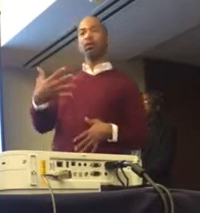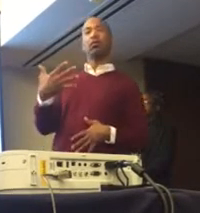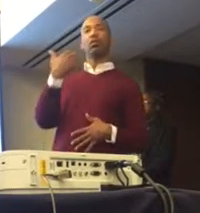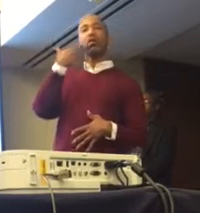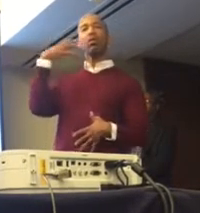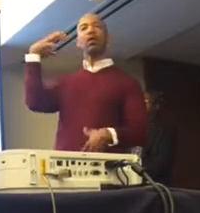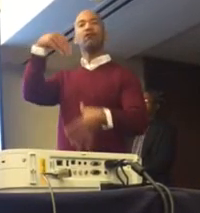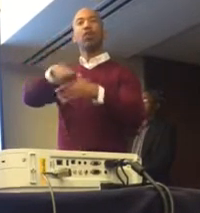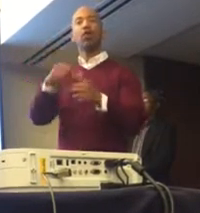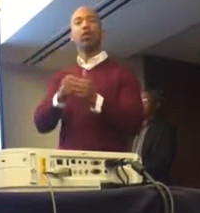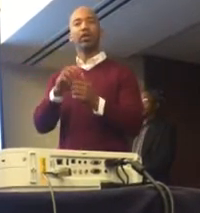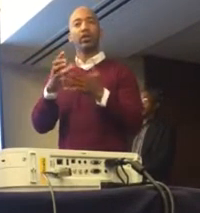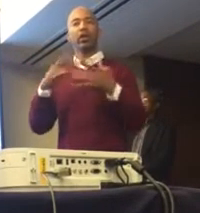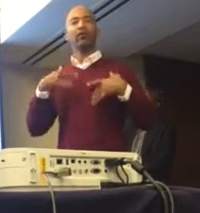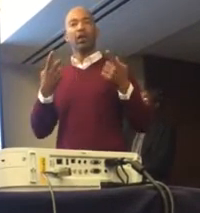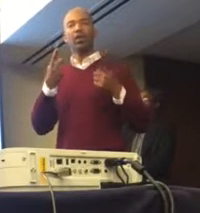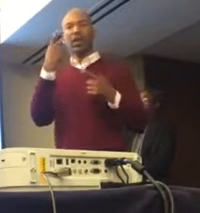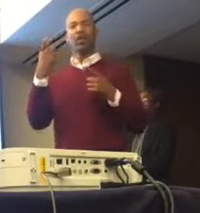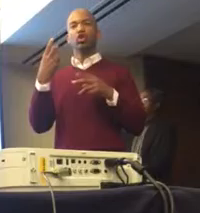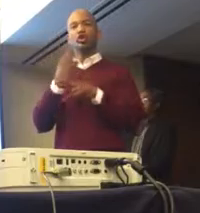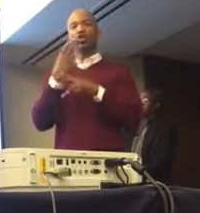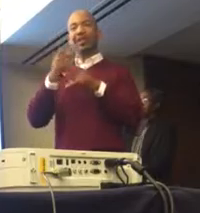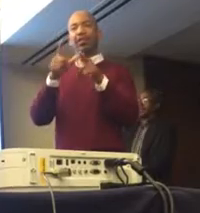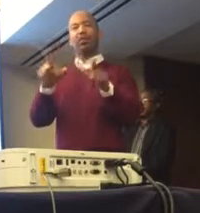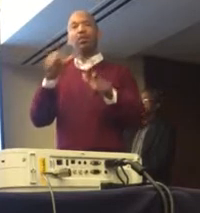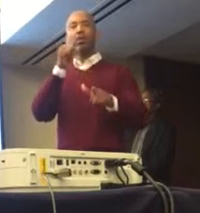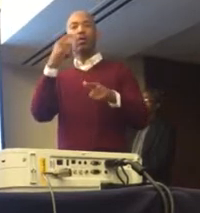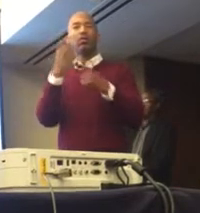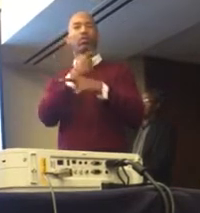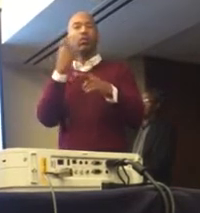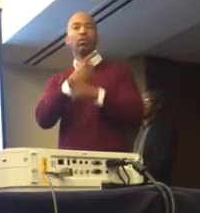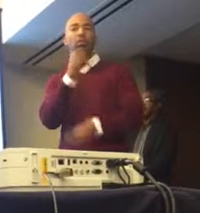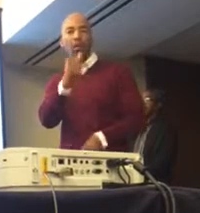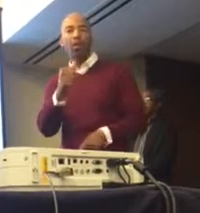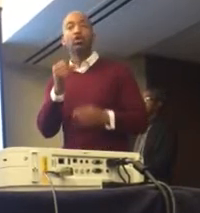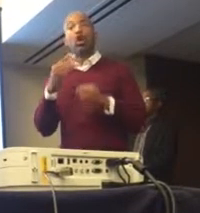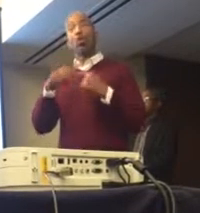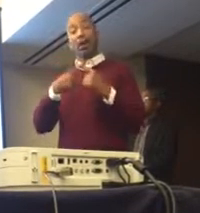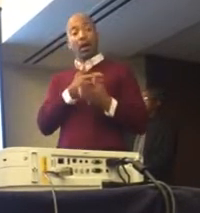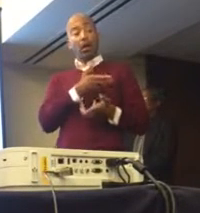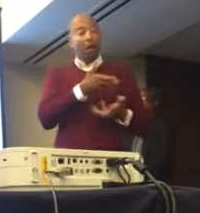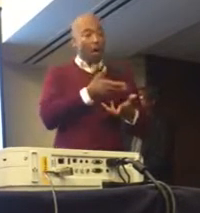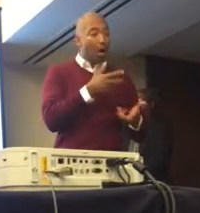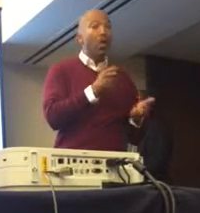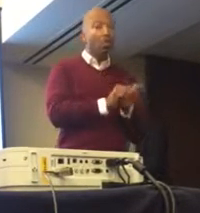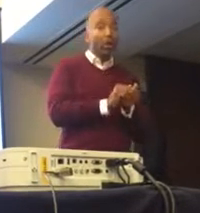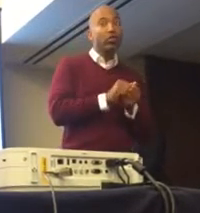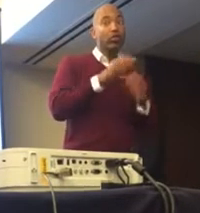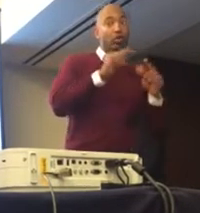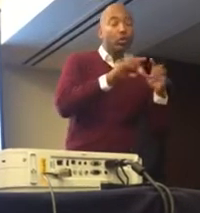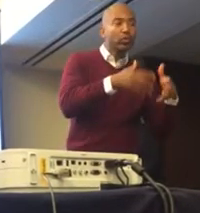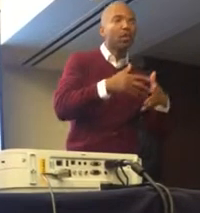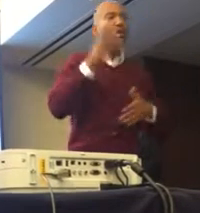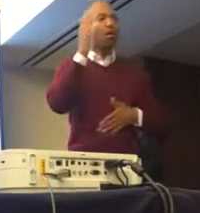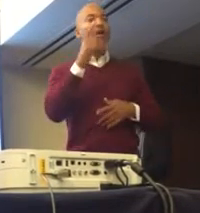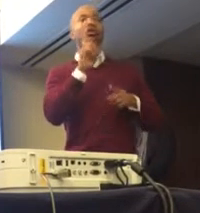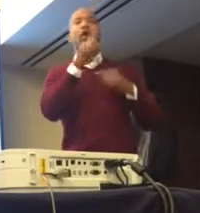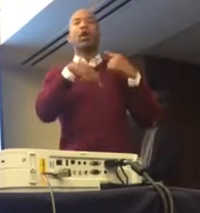your events. So that's why I always, whenever I talk to groups, I make the case for an intersectional approach. You can